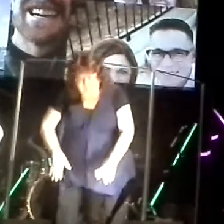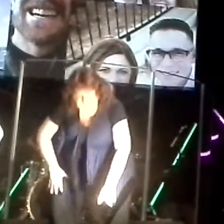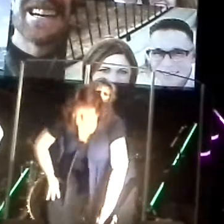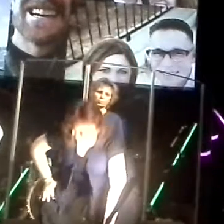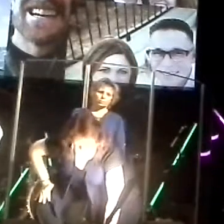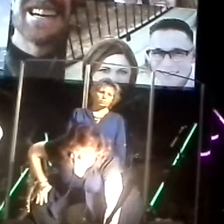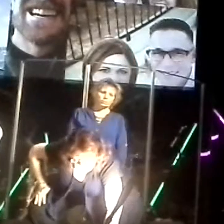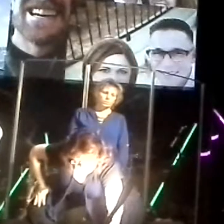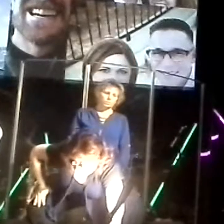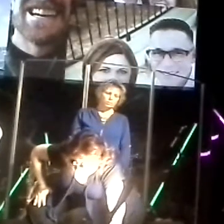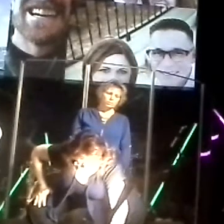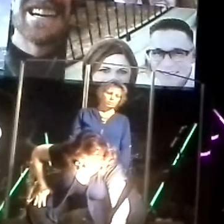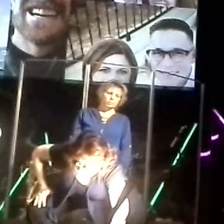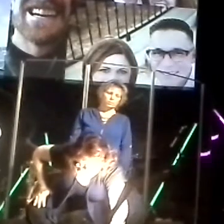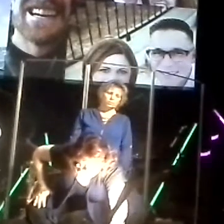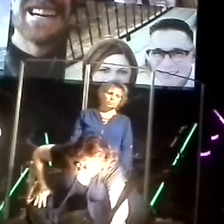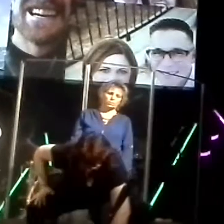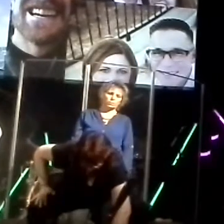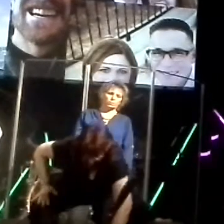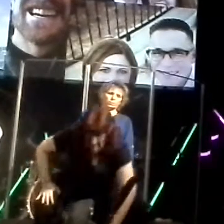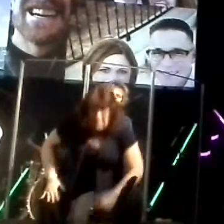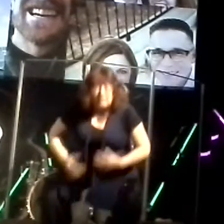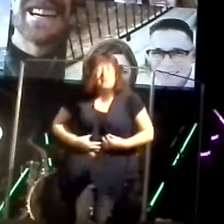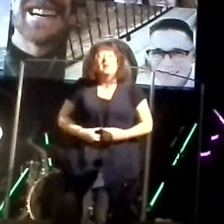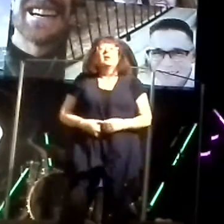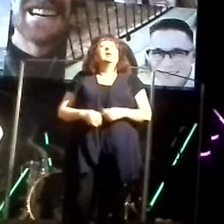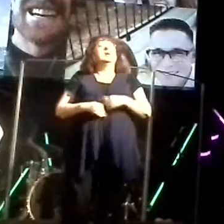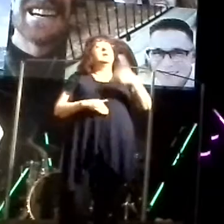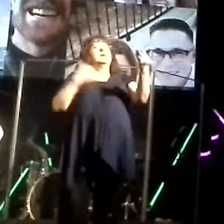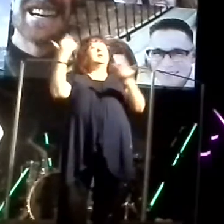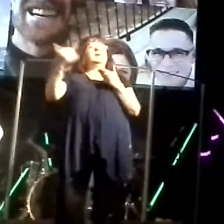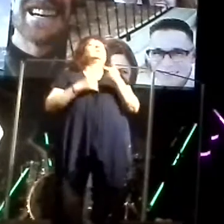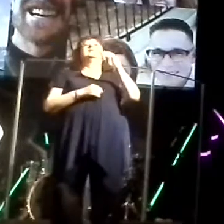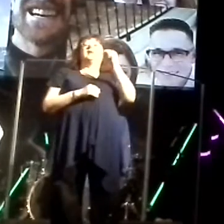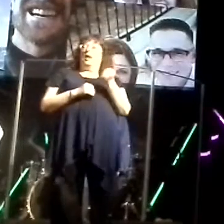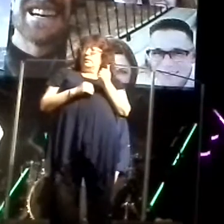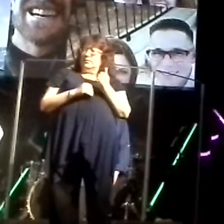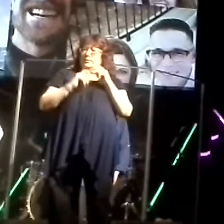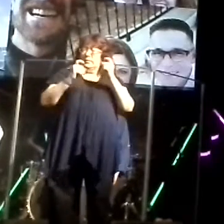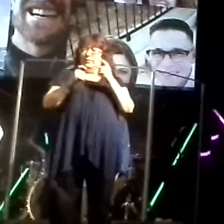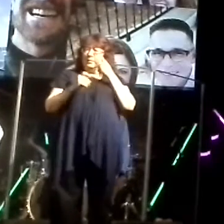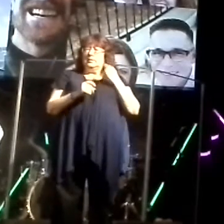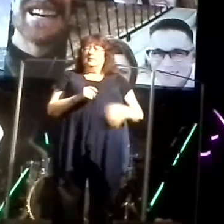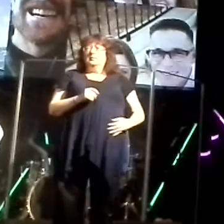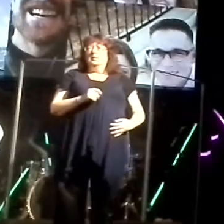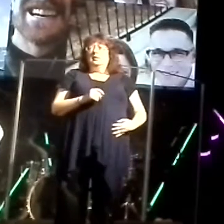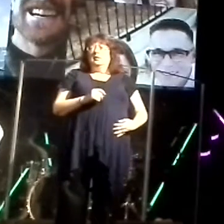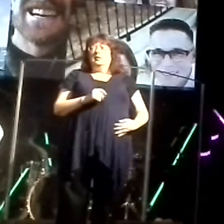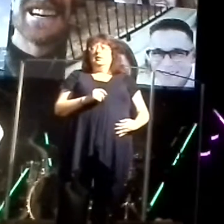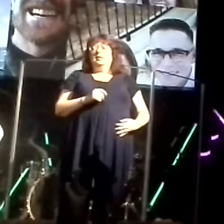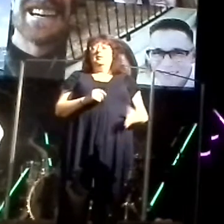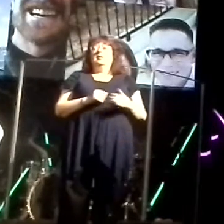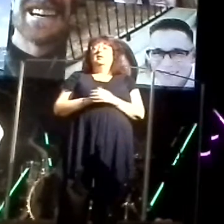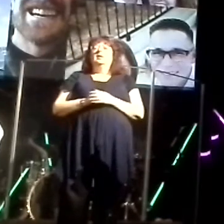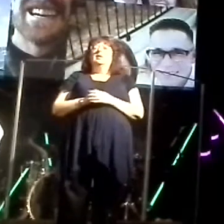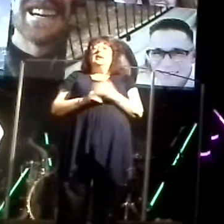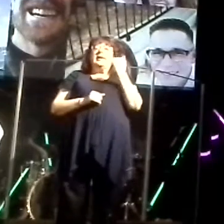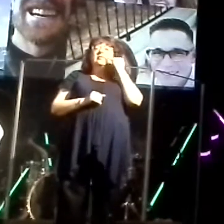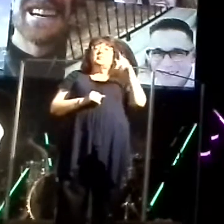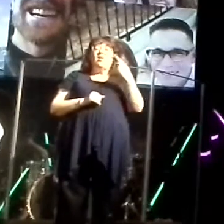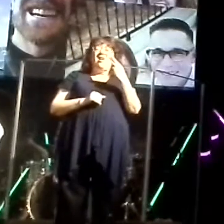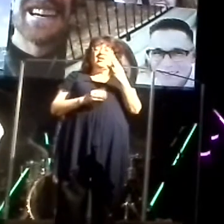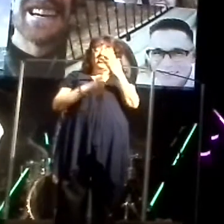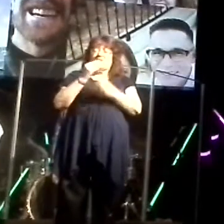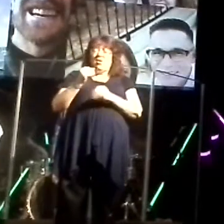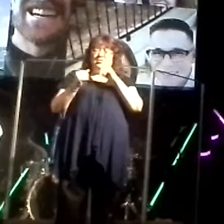I'd like to invite the ushers to come forward to receive this morning's tithes and offerings. One thing we say around here all the time is, if Pure